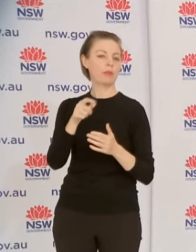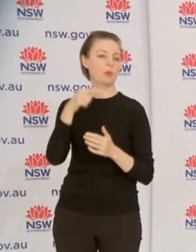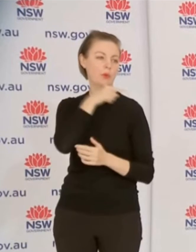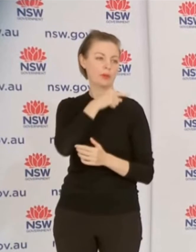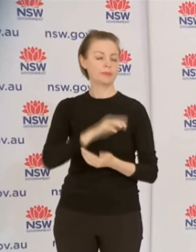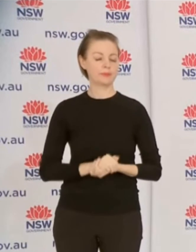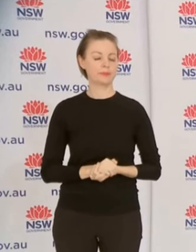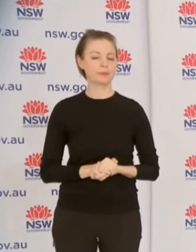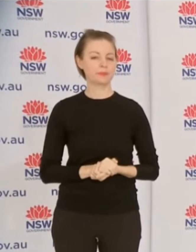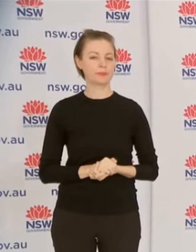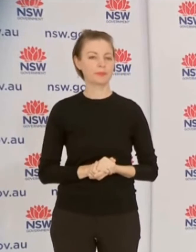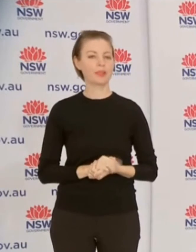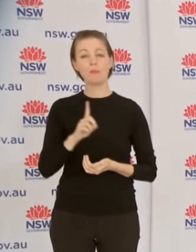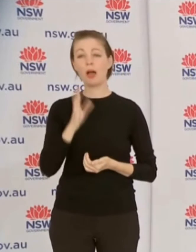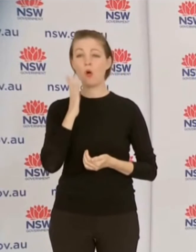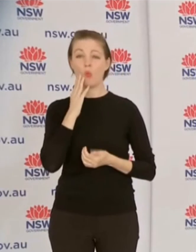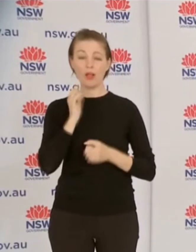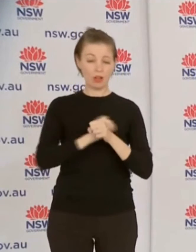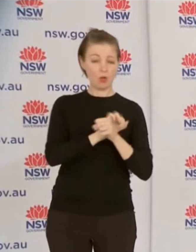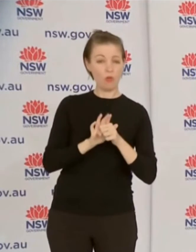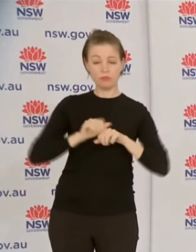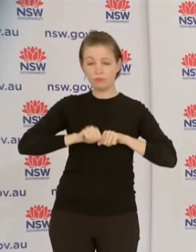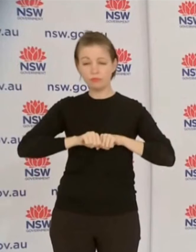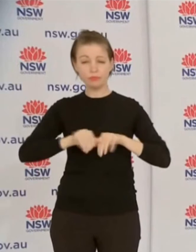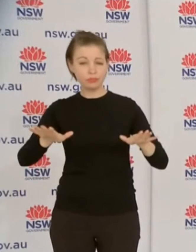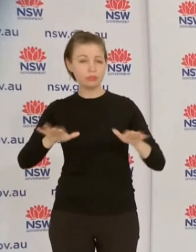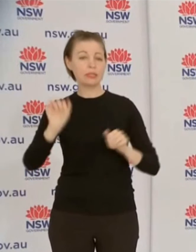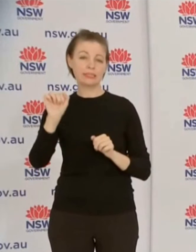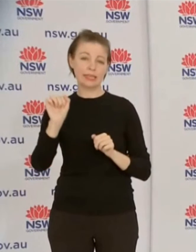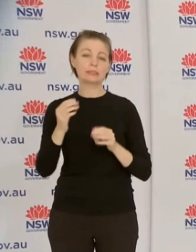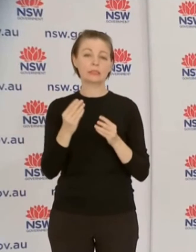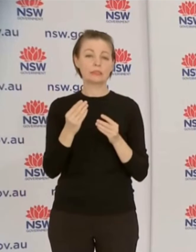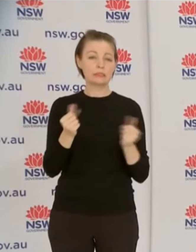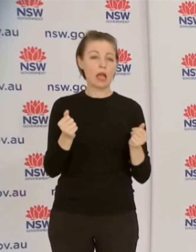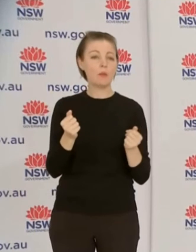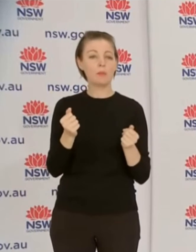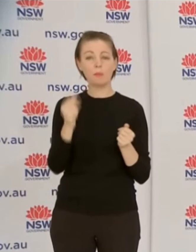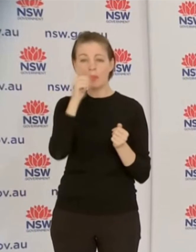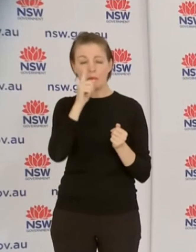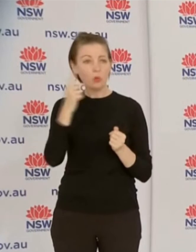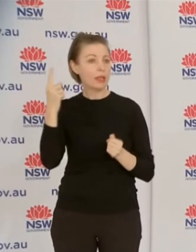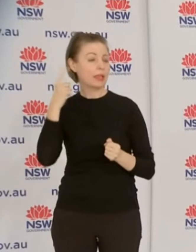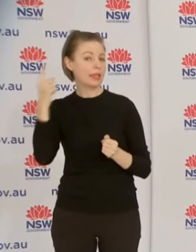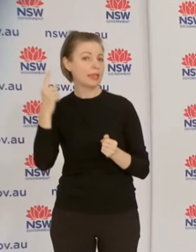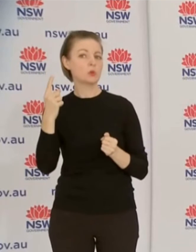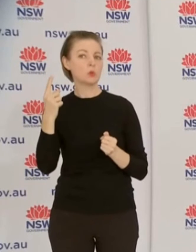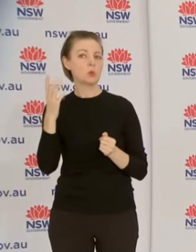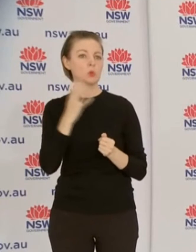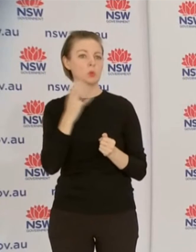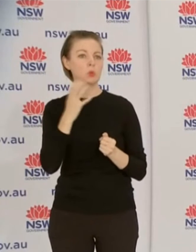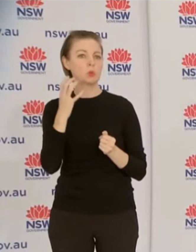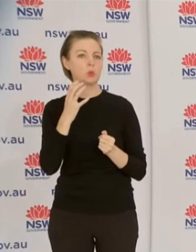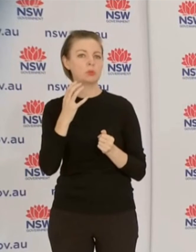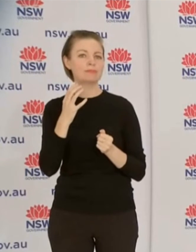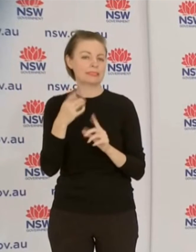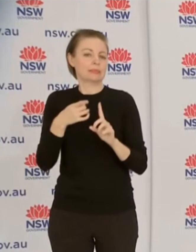want to put that on the record that whilst we hear about these cases from time to time, there are hundreds and hundreds of cases